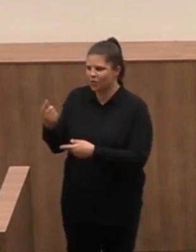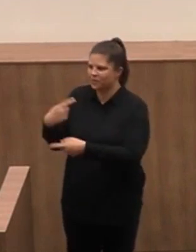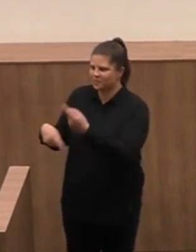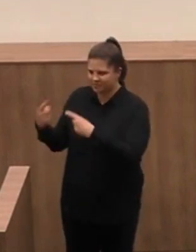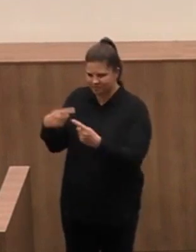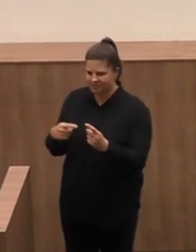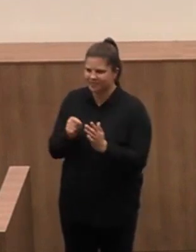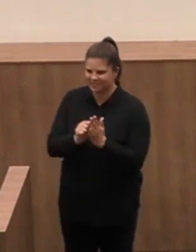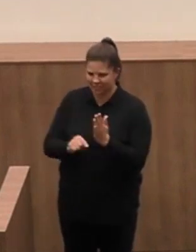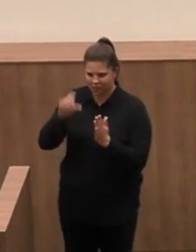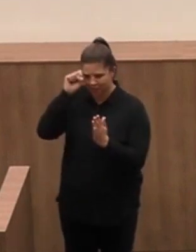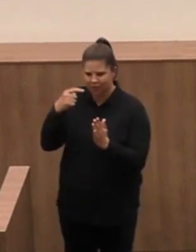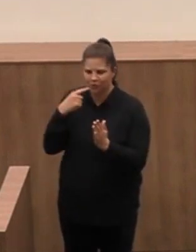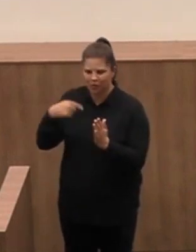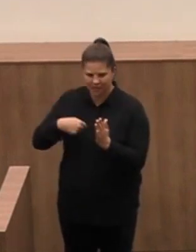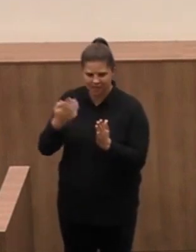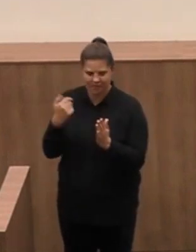chat.